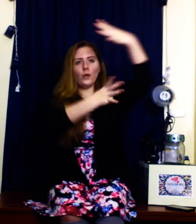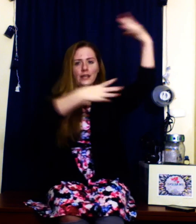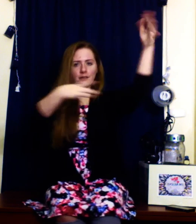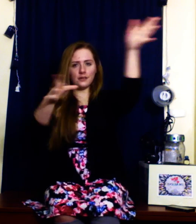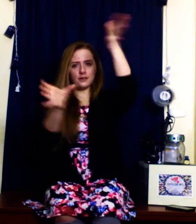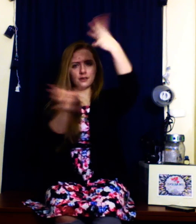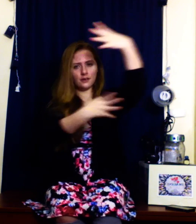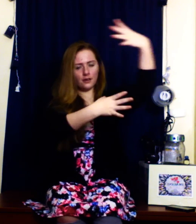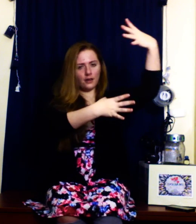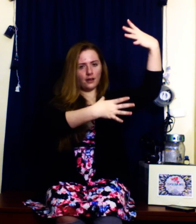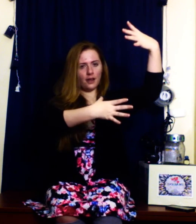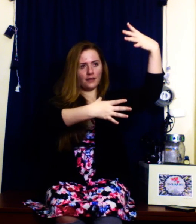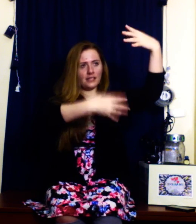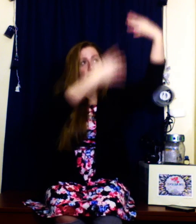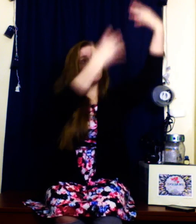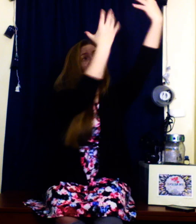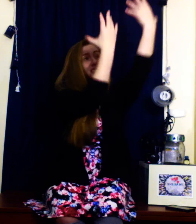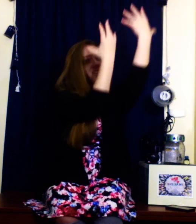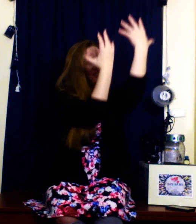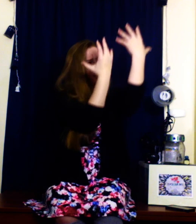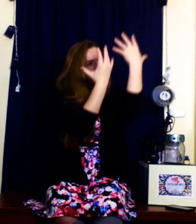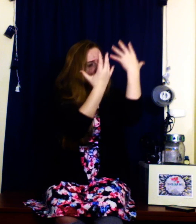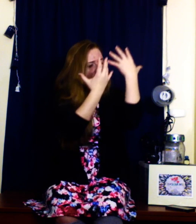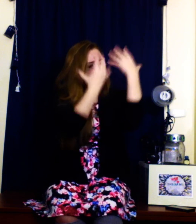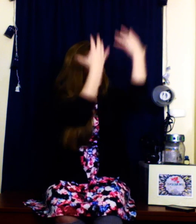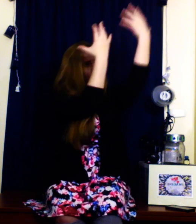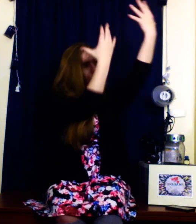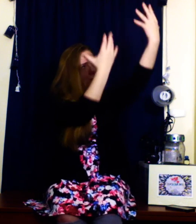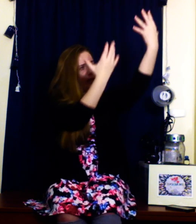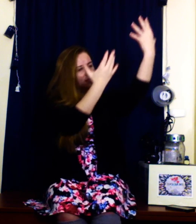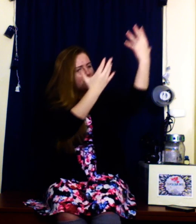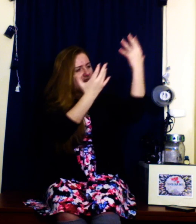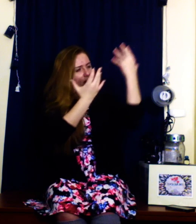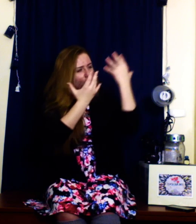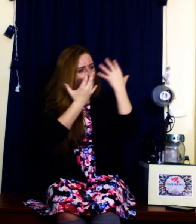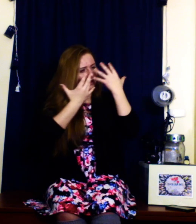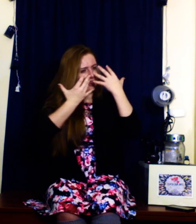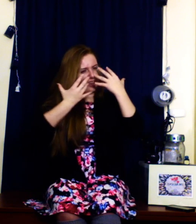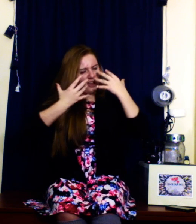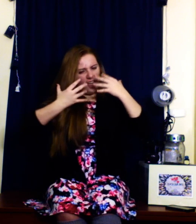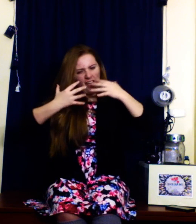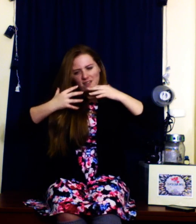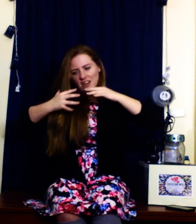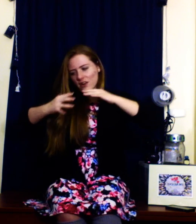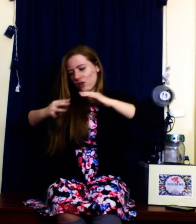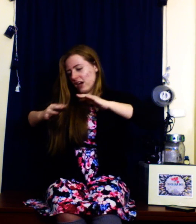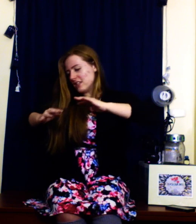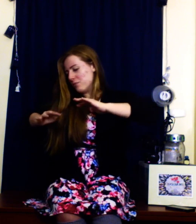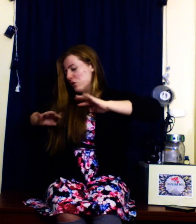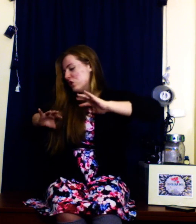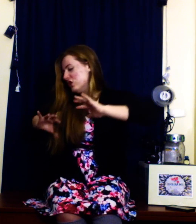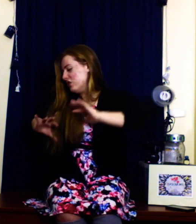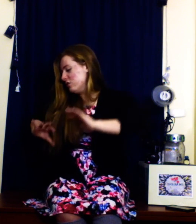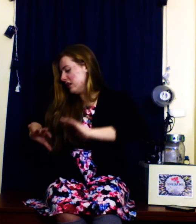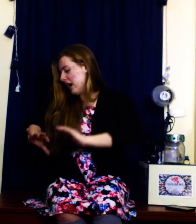wind, and then sings. It's kind of like the wind is coming, and then it cries. It pushes you